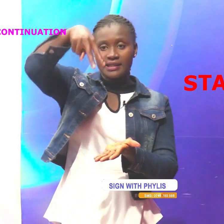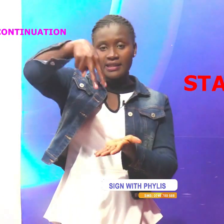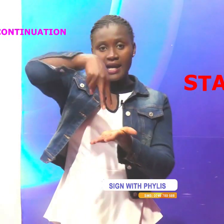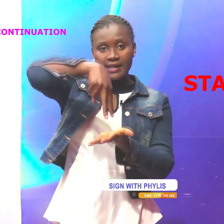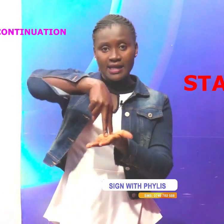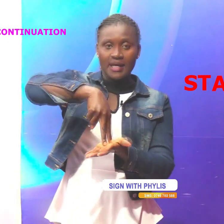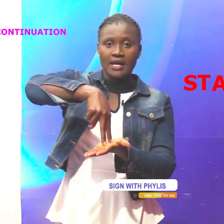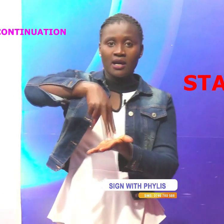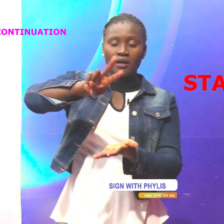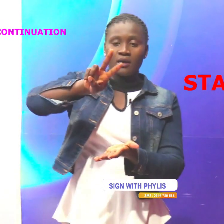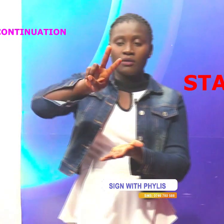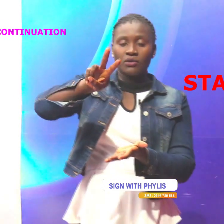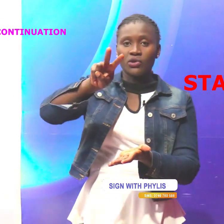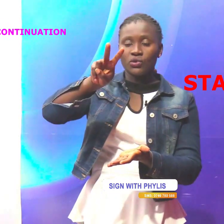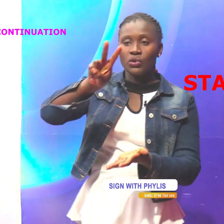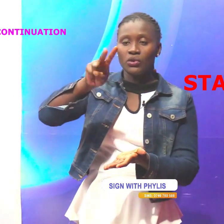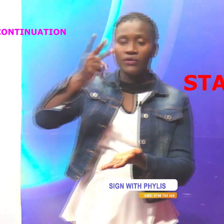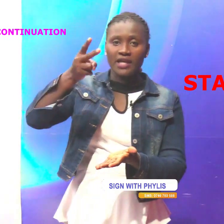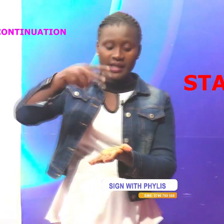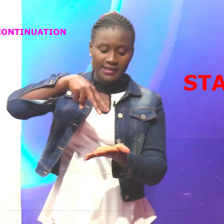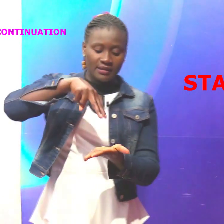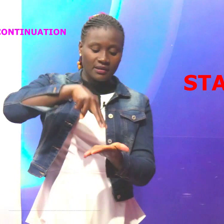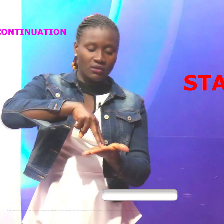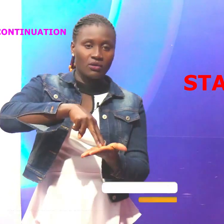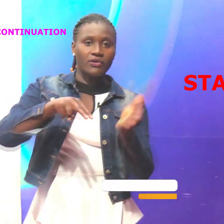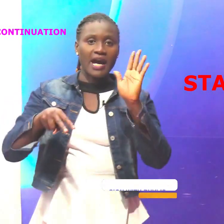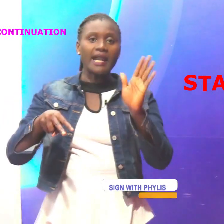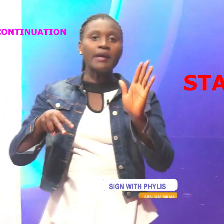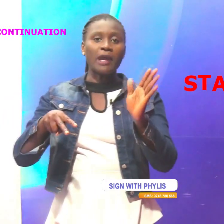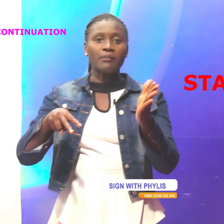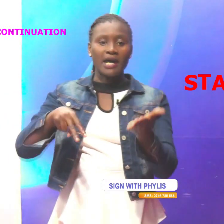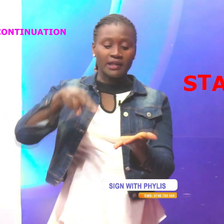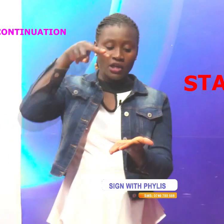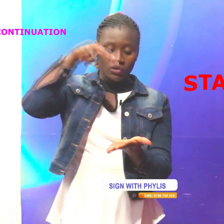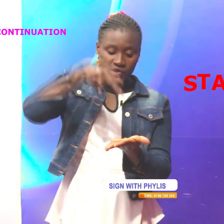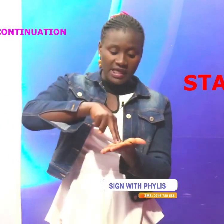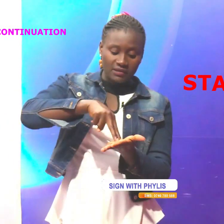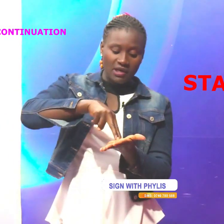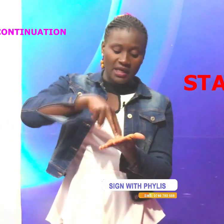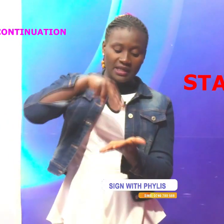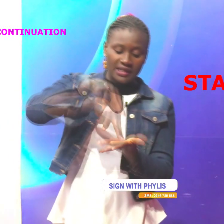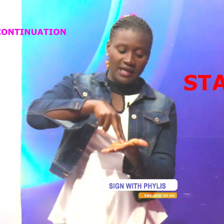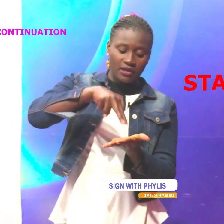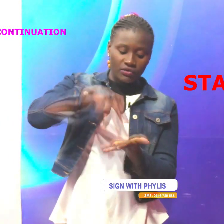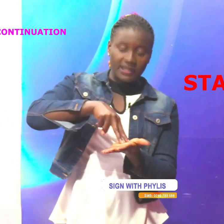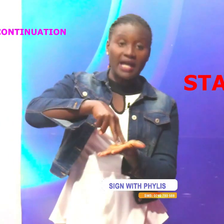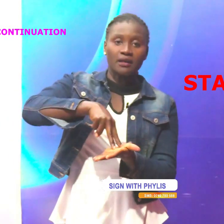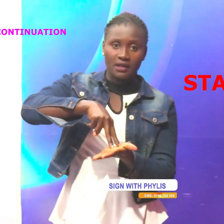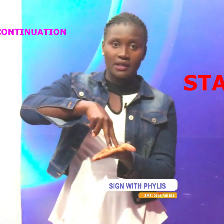stand. With your two fingers on the other palm hand, you just make it there. You stand like